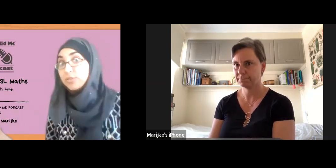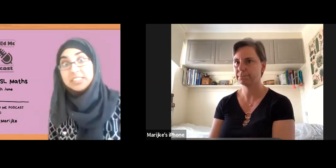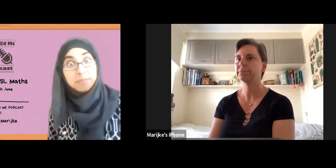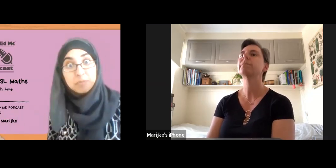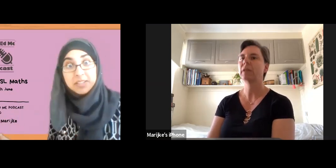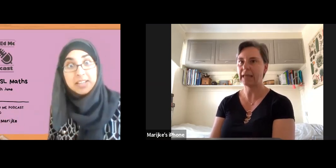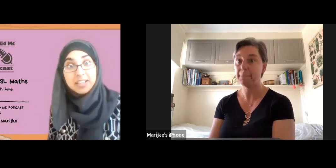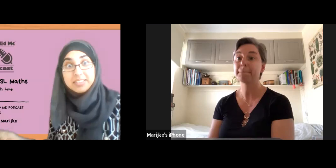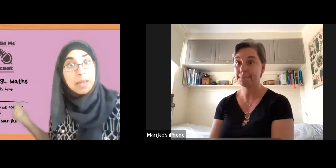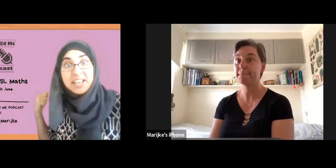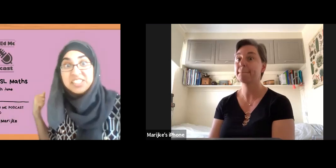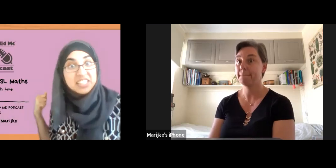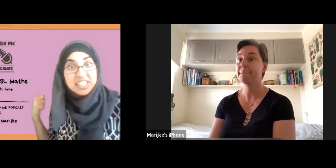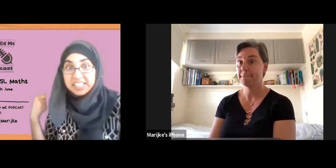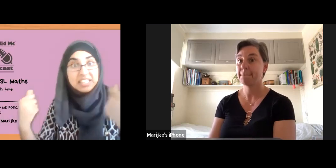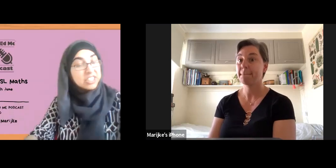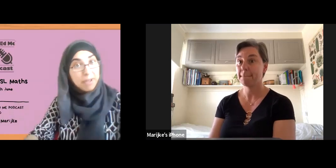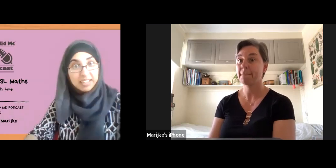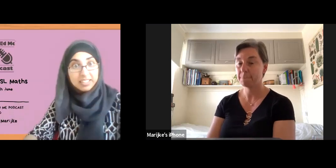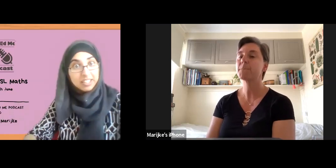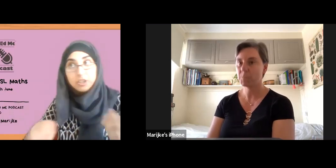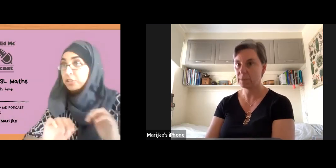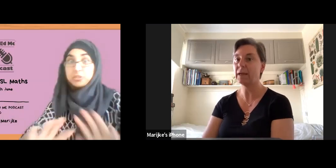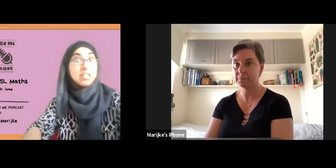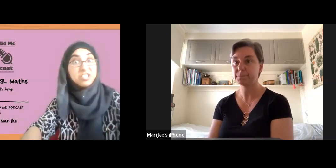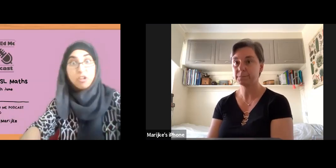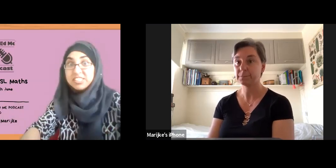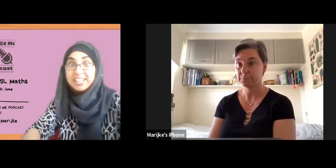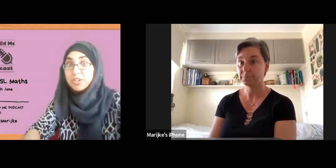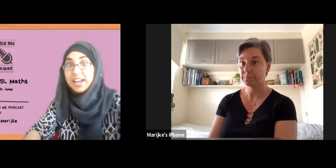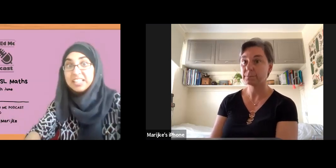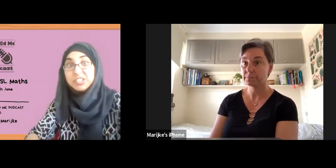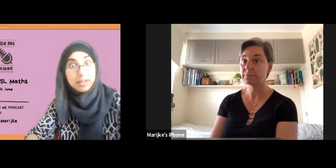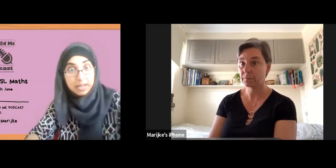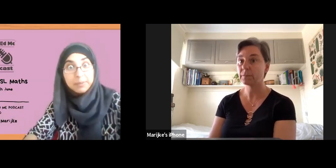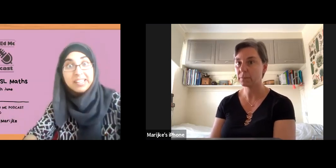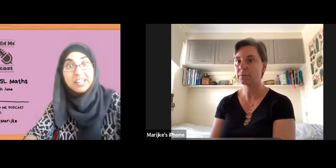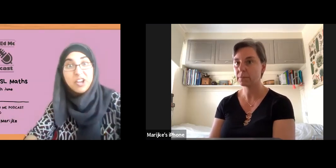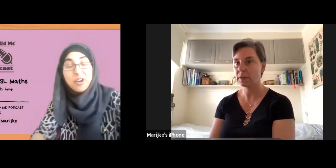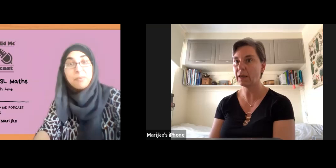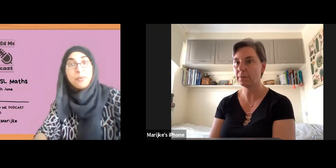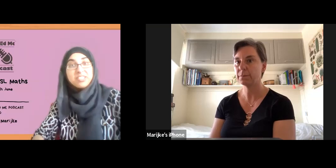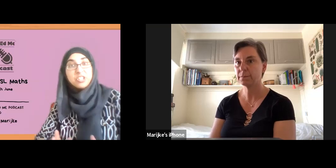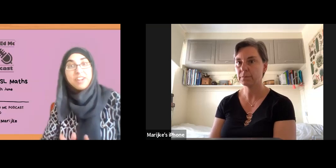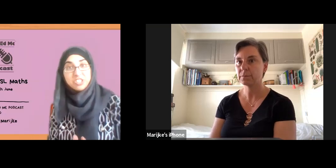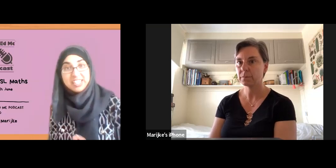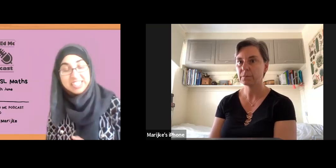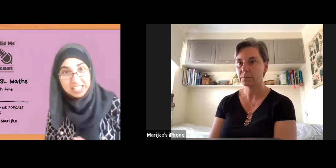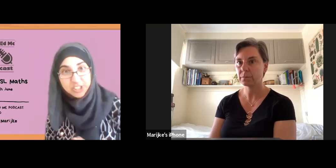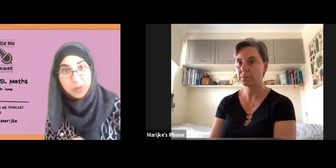freedom. Yeah. They basically said, here's a spec. Yeah. As long as they get the grades, we're happy. Yeah. But once you're actually a teacher,